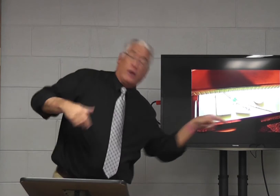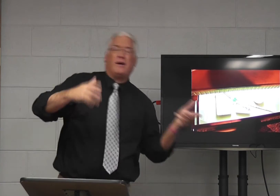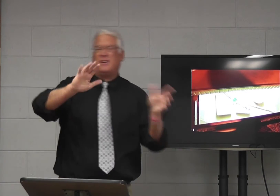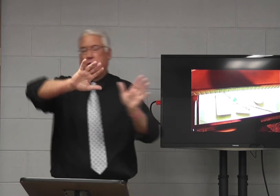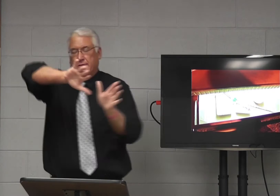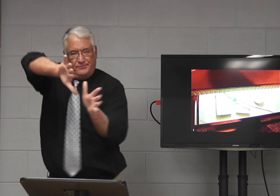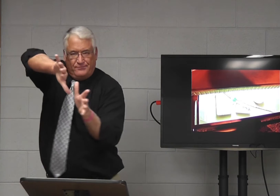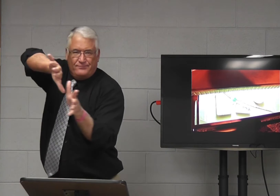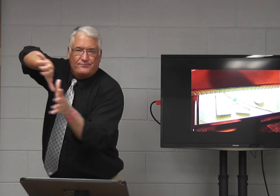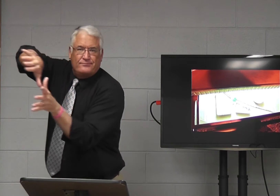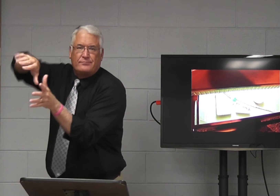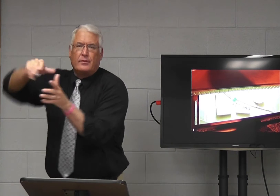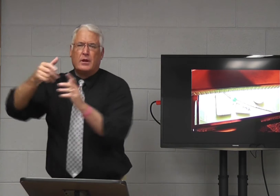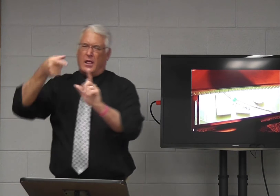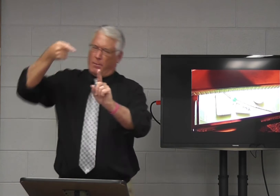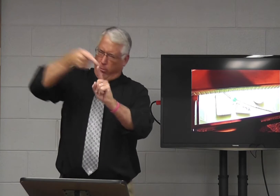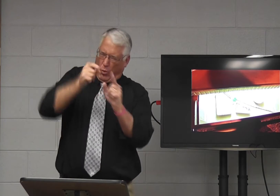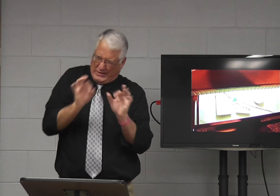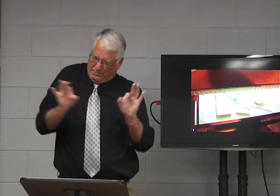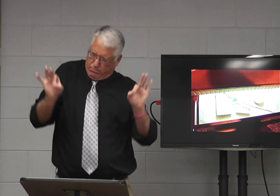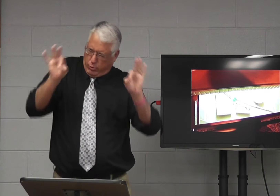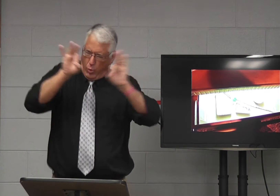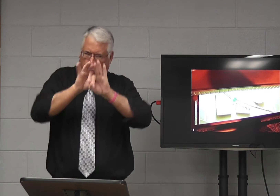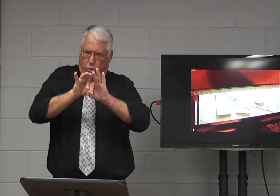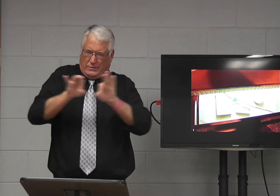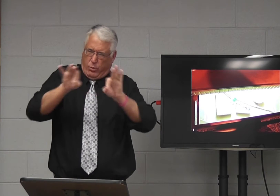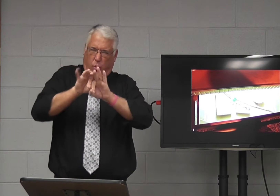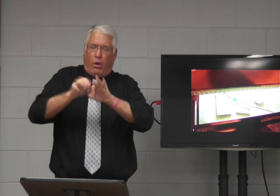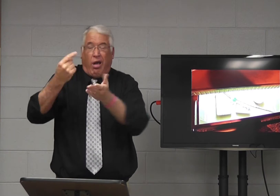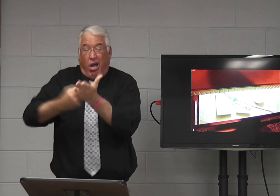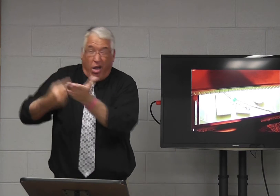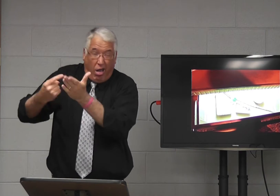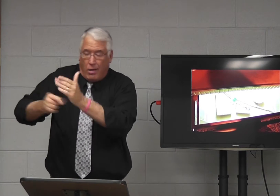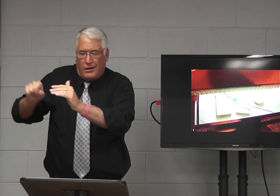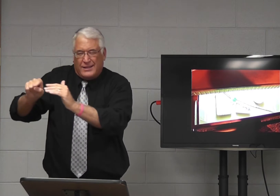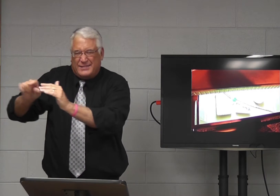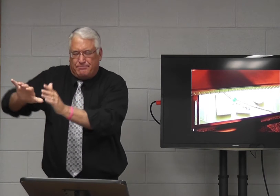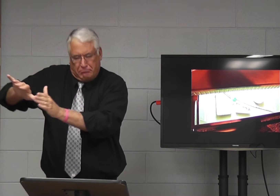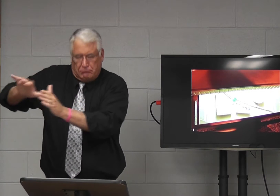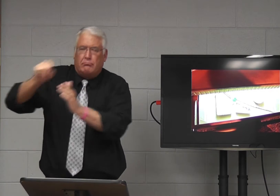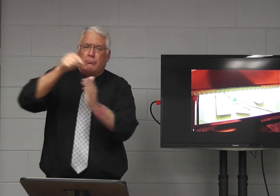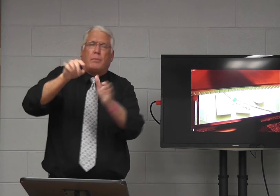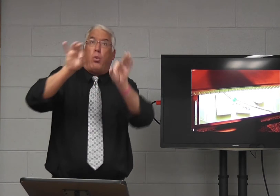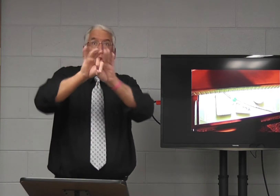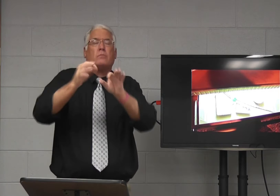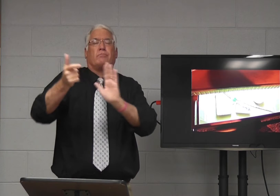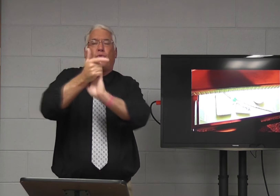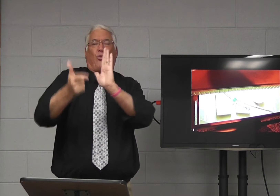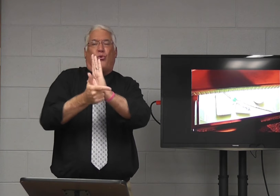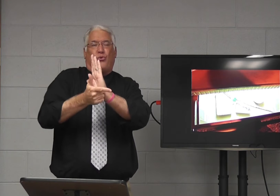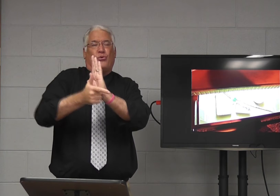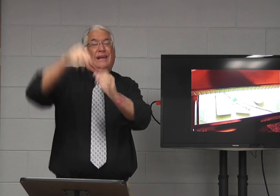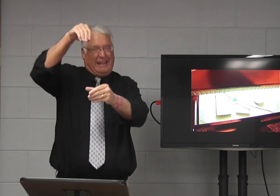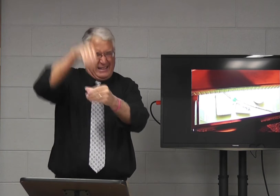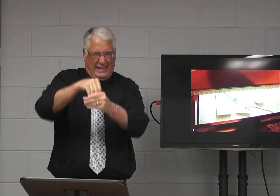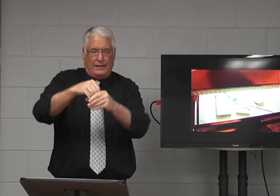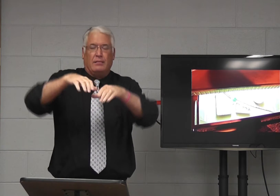rod? You know, we need, that's not important. We're trying to get to the important point, is that the